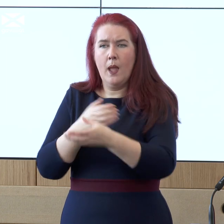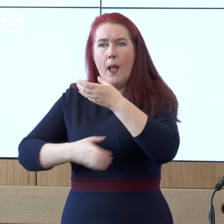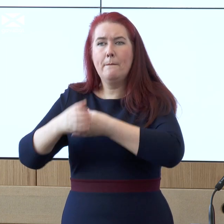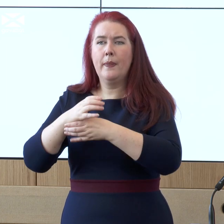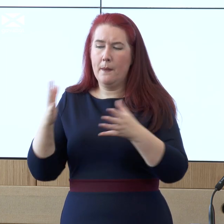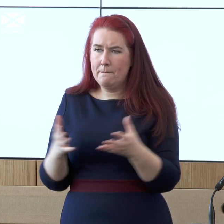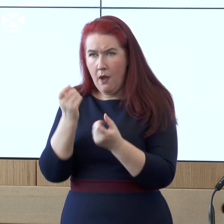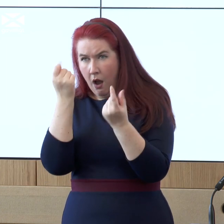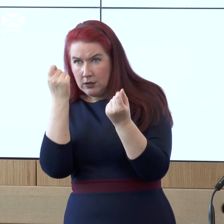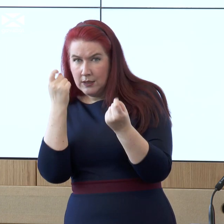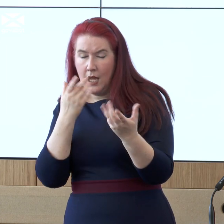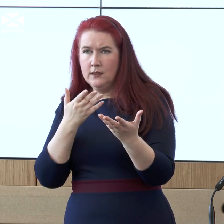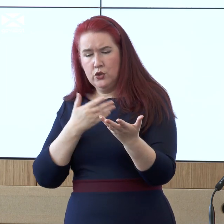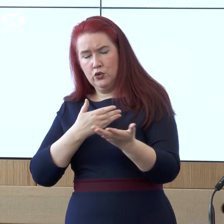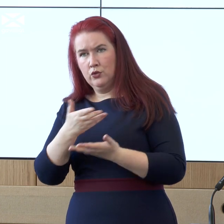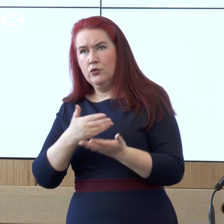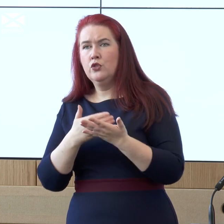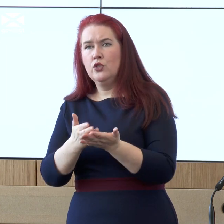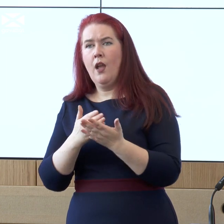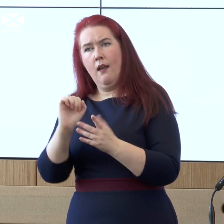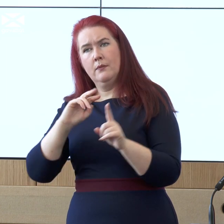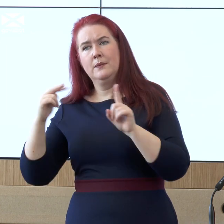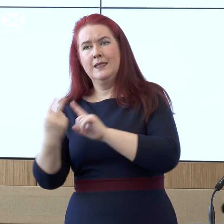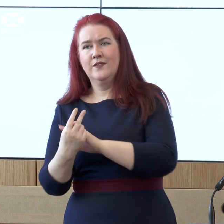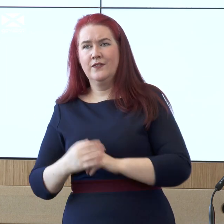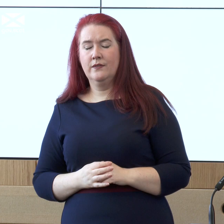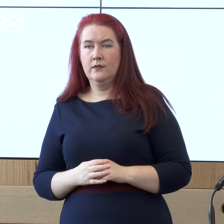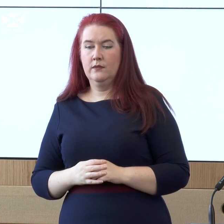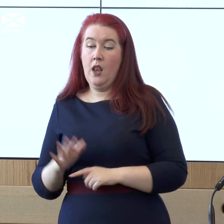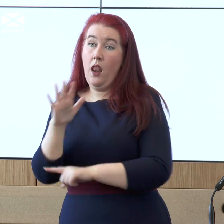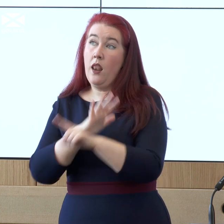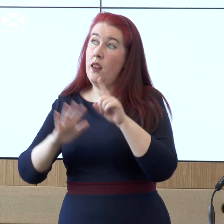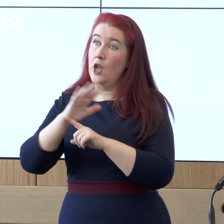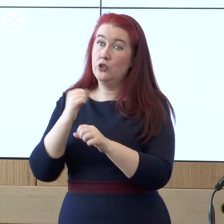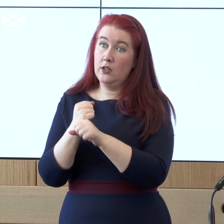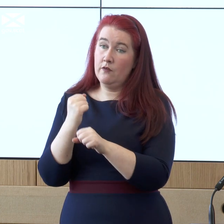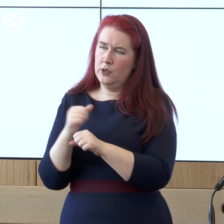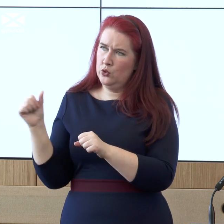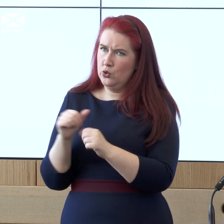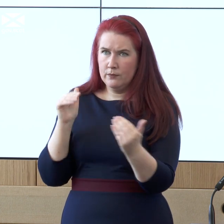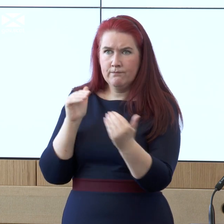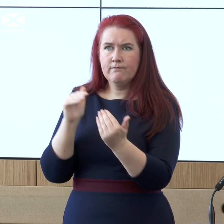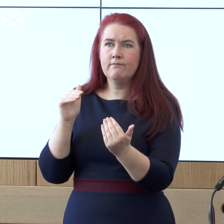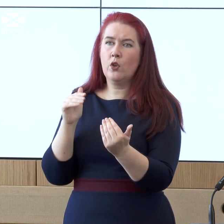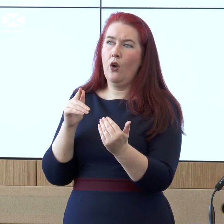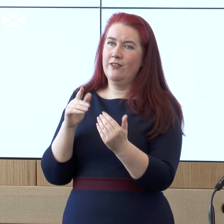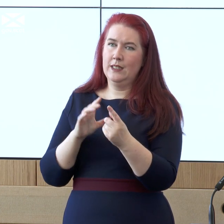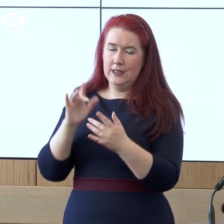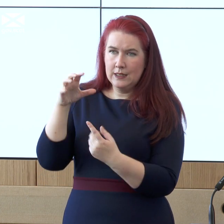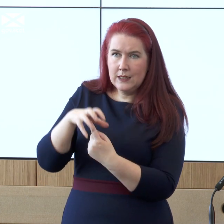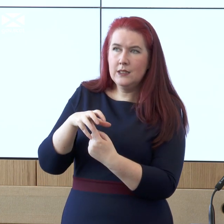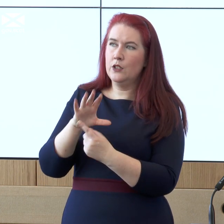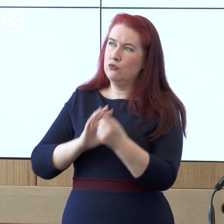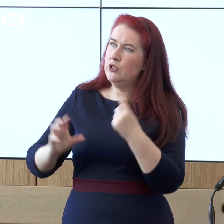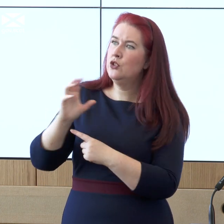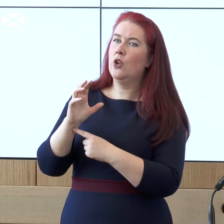help people share perspectives. We will encourage national governments to match the ambition of cities, regions, and state governments. We'll help